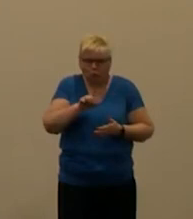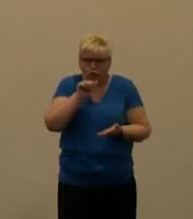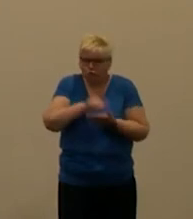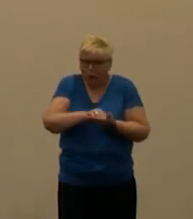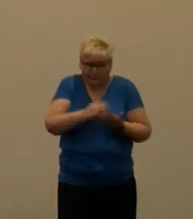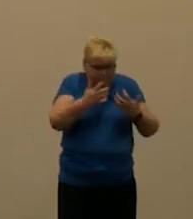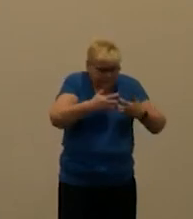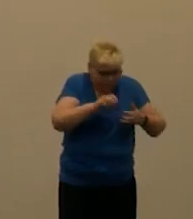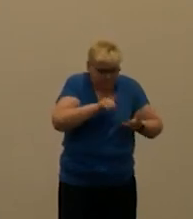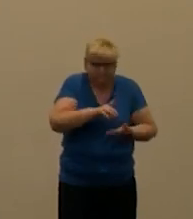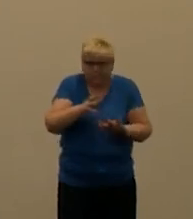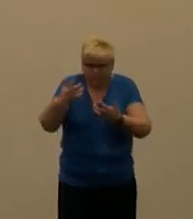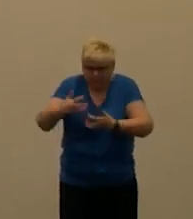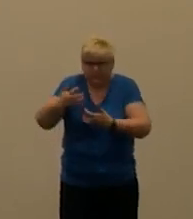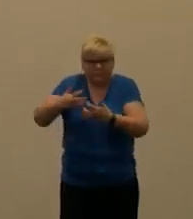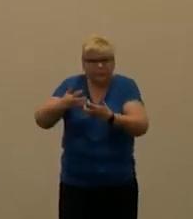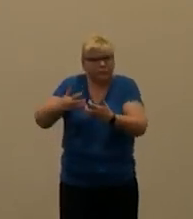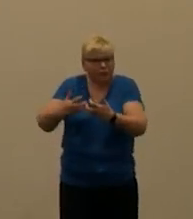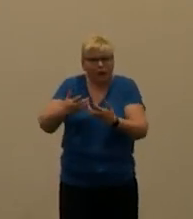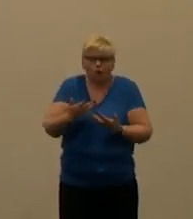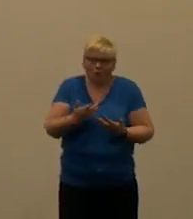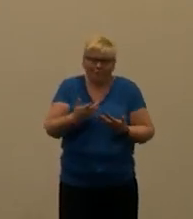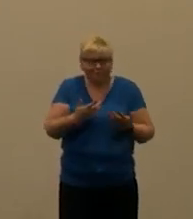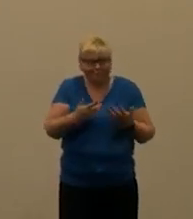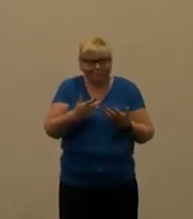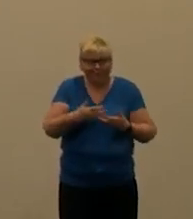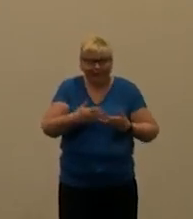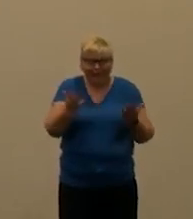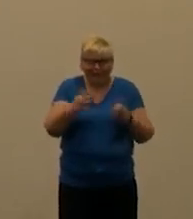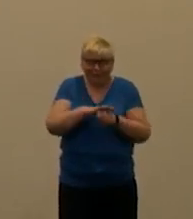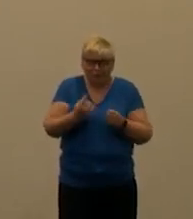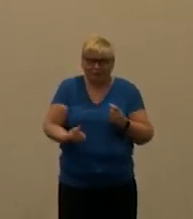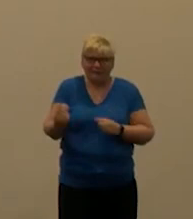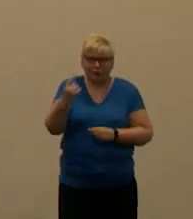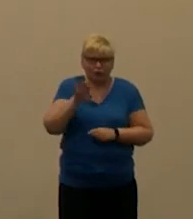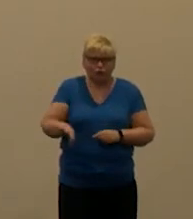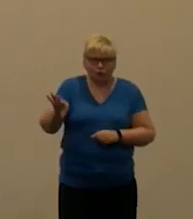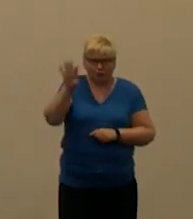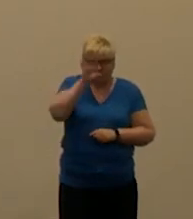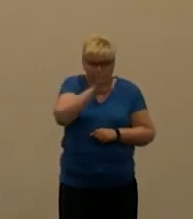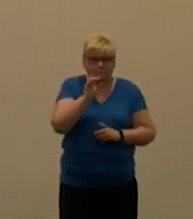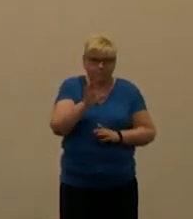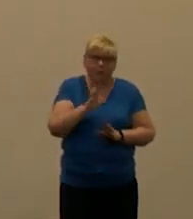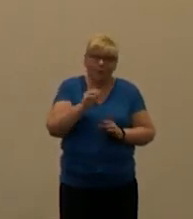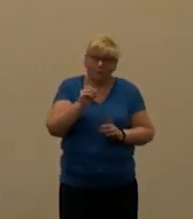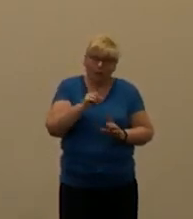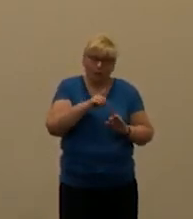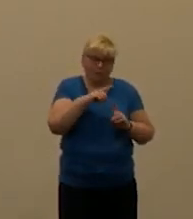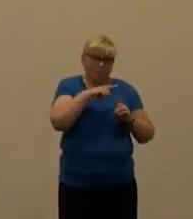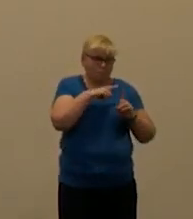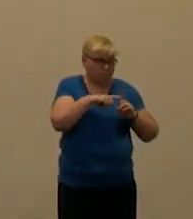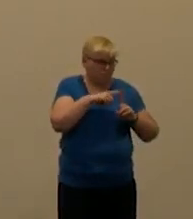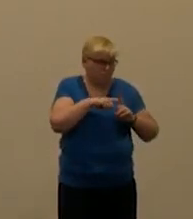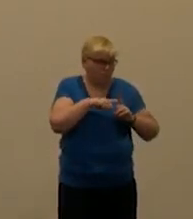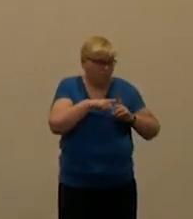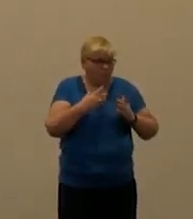is also different in many situations on each region. The pro here is for sure